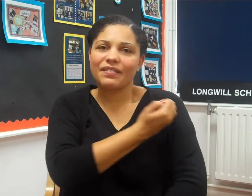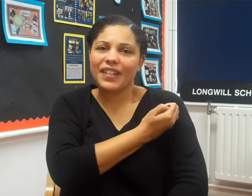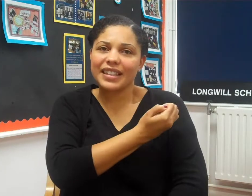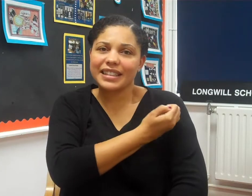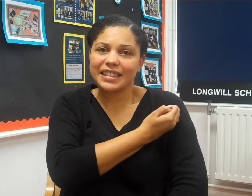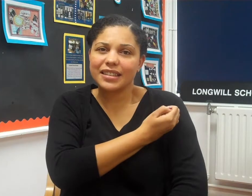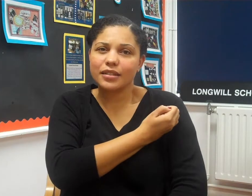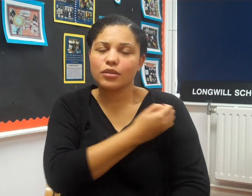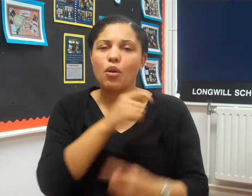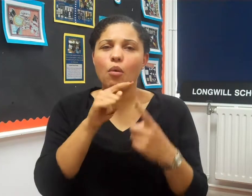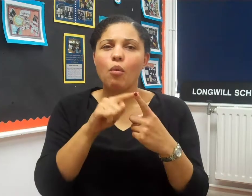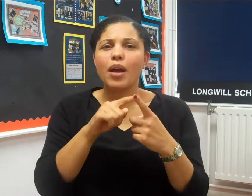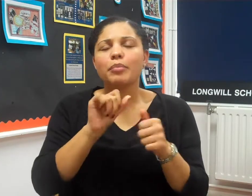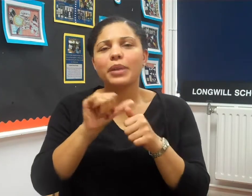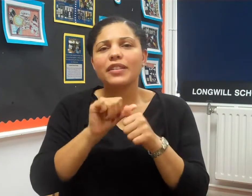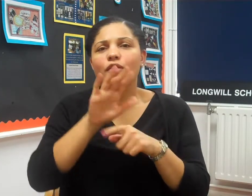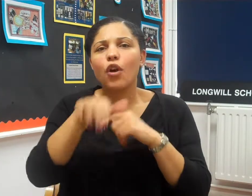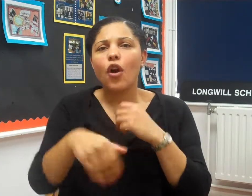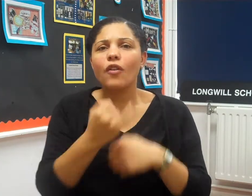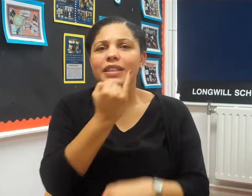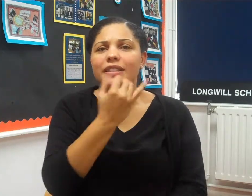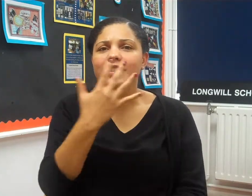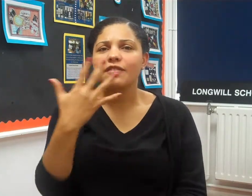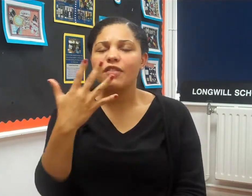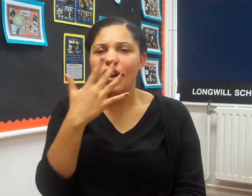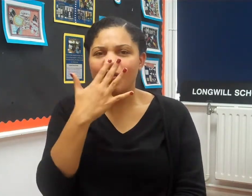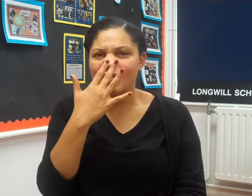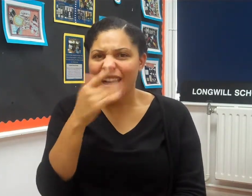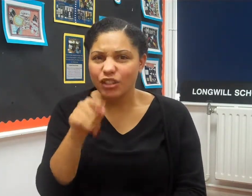cause a local reaction, such as redness and pain.